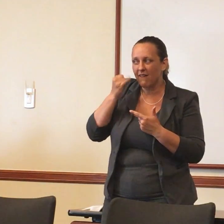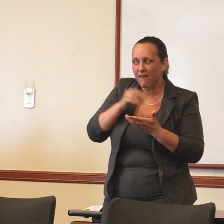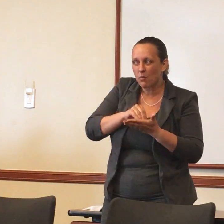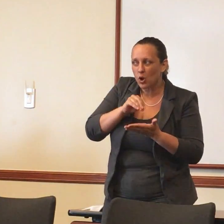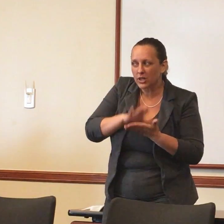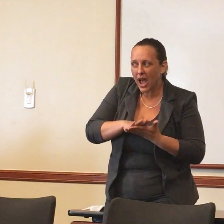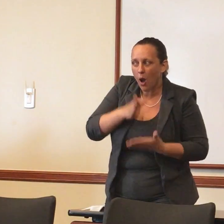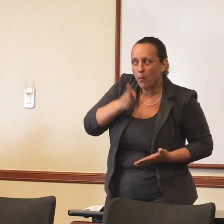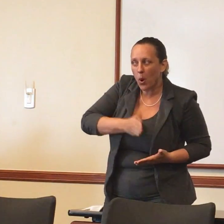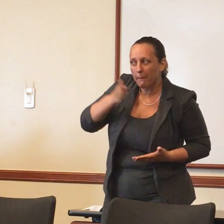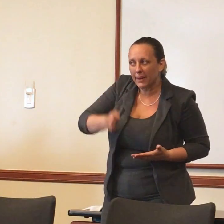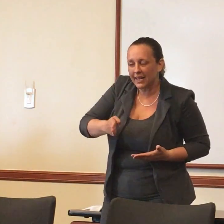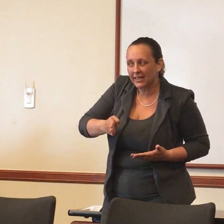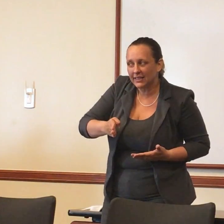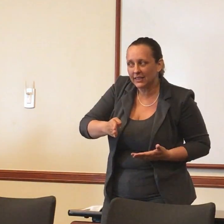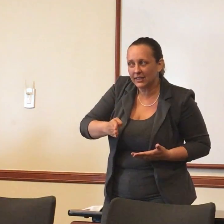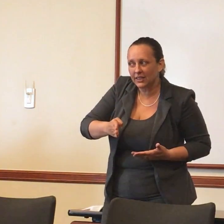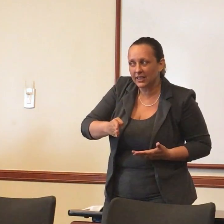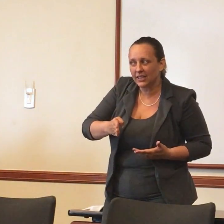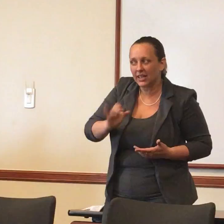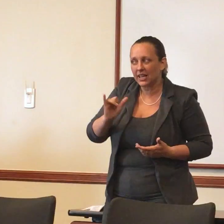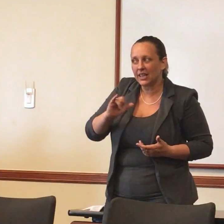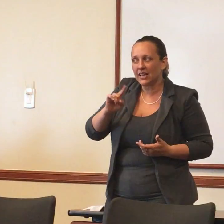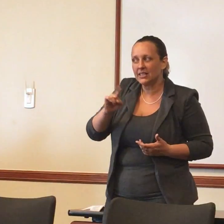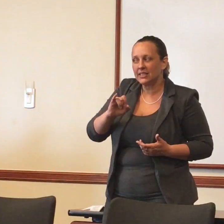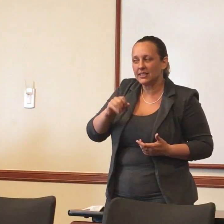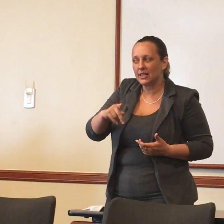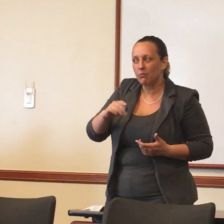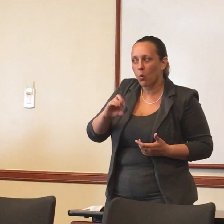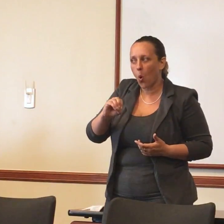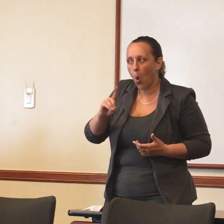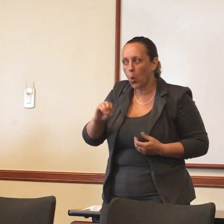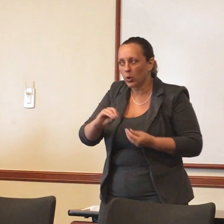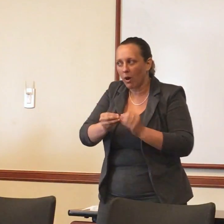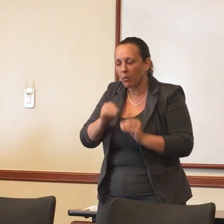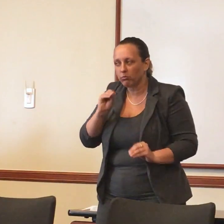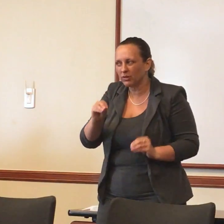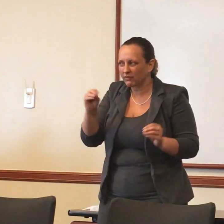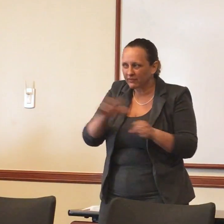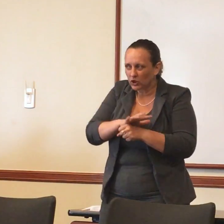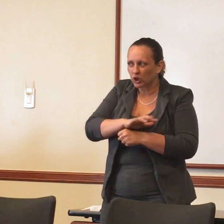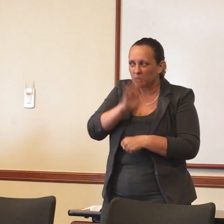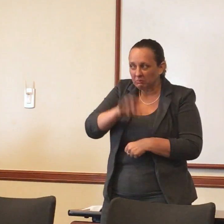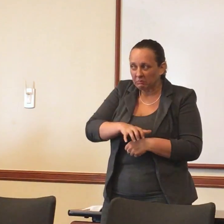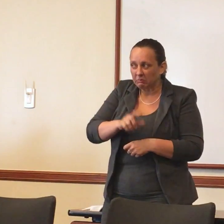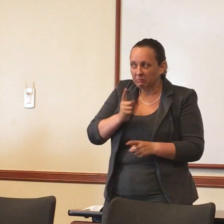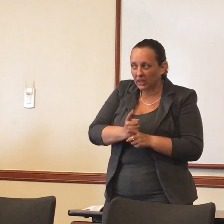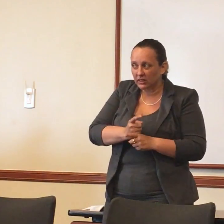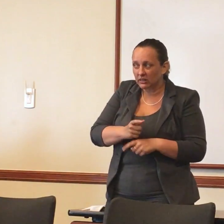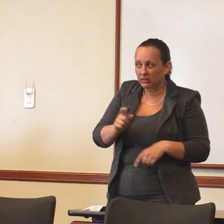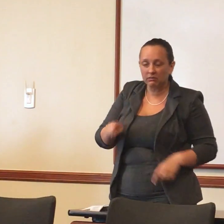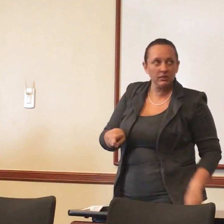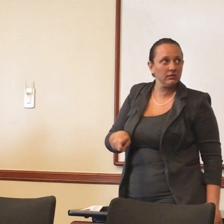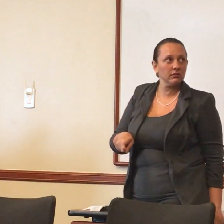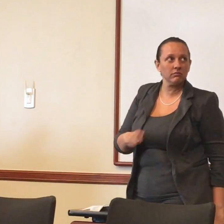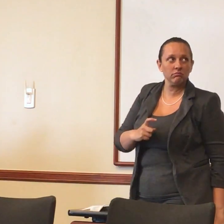If I have to put town Boynton Beach on there also? Zip code. With the zip code, do I need all of that? I must include that?